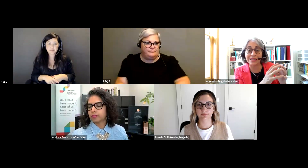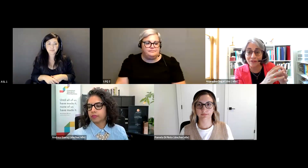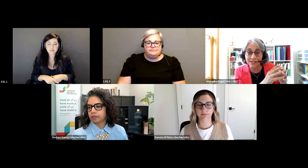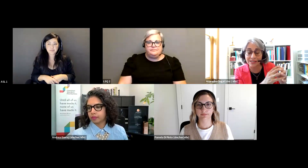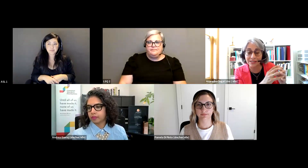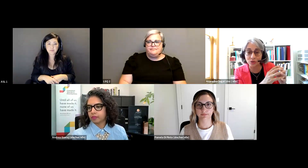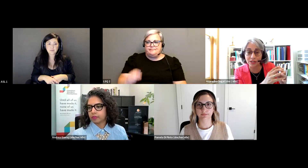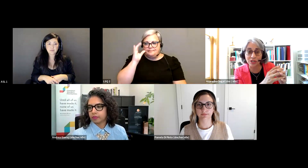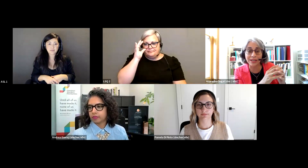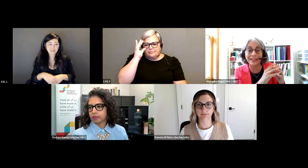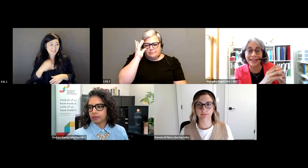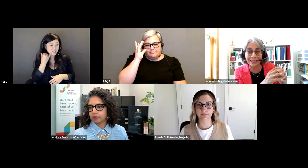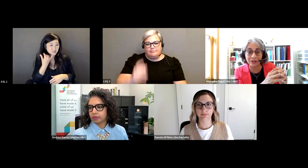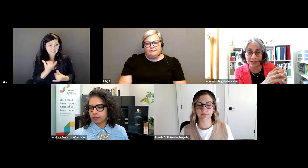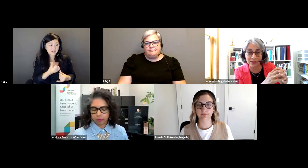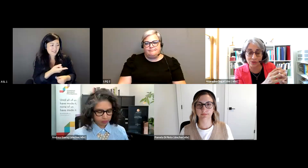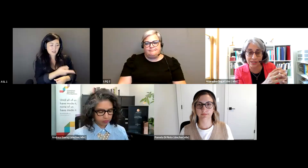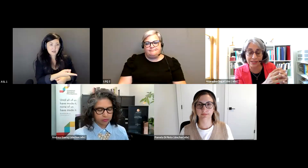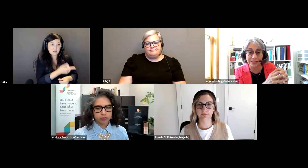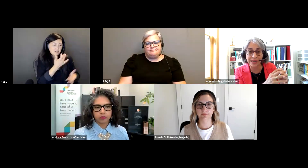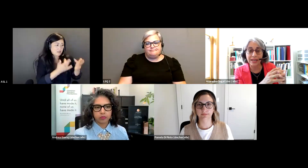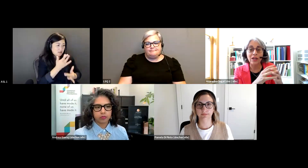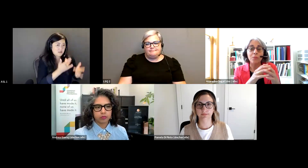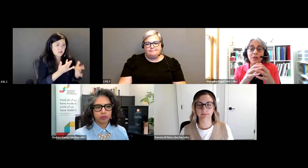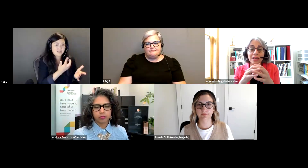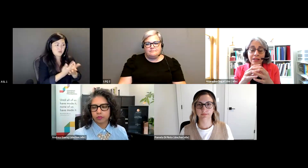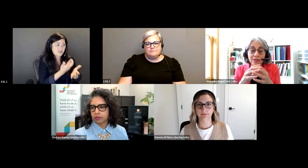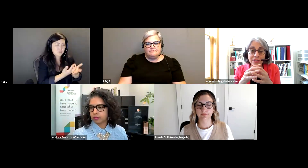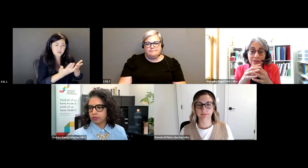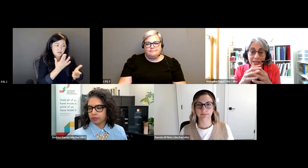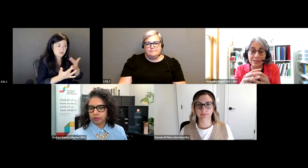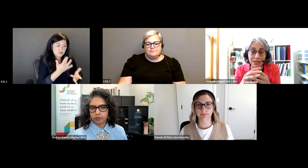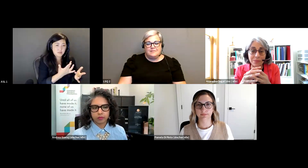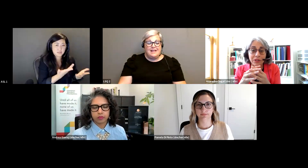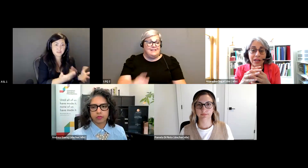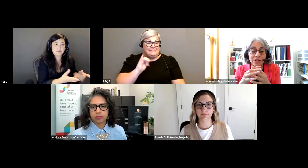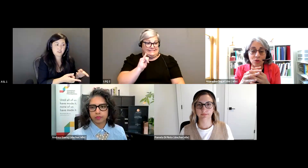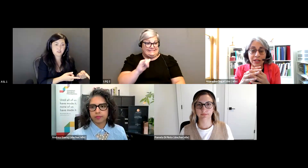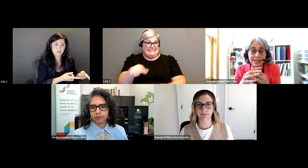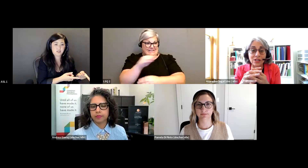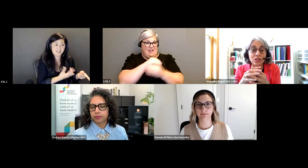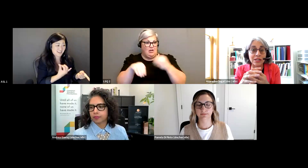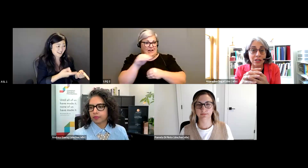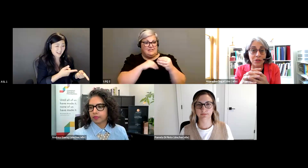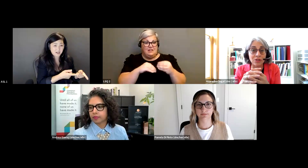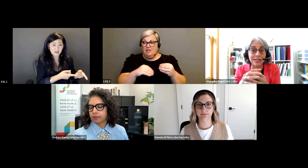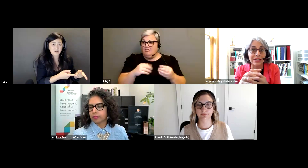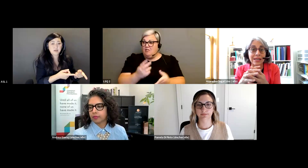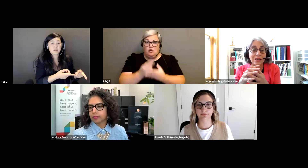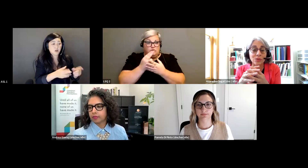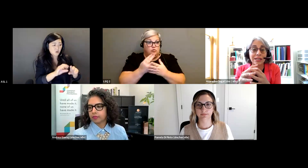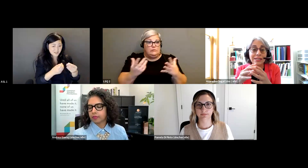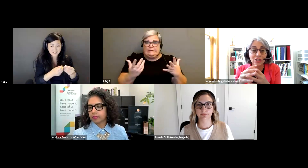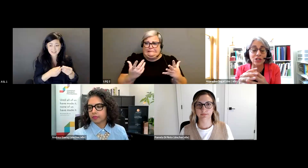a deficit situation, they're lacking resources, putting these people and organizations and